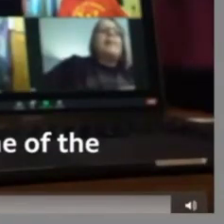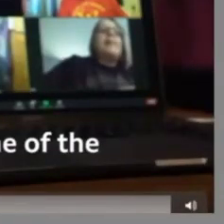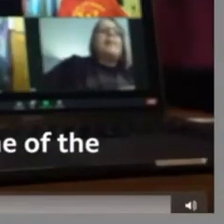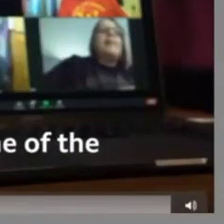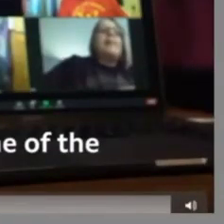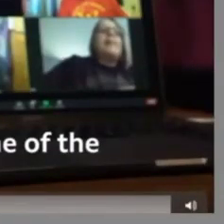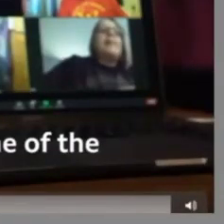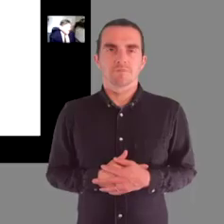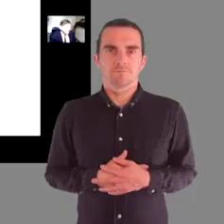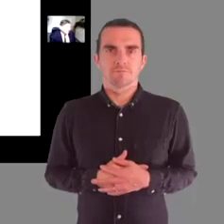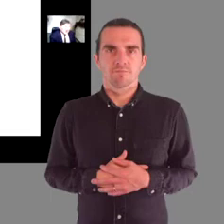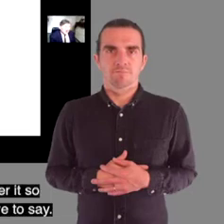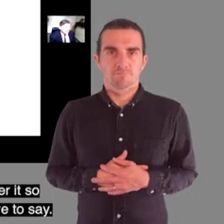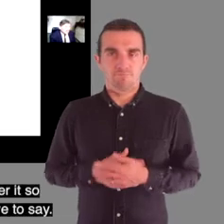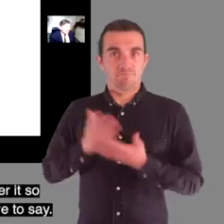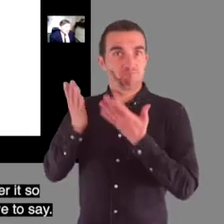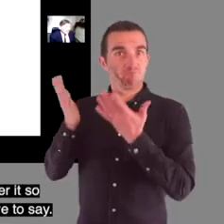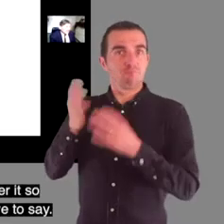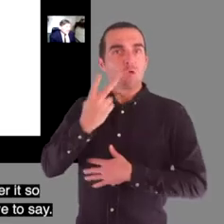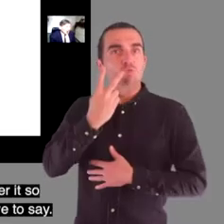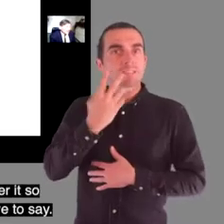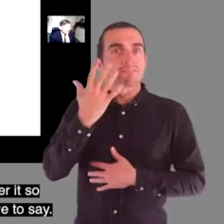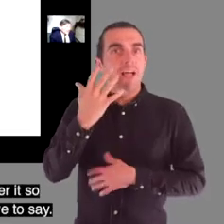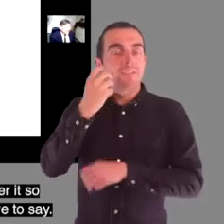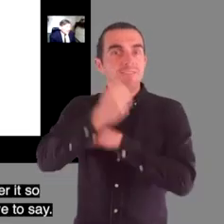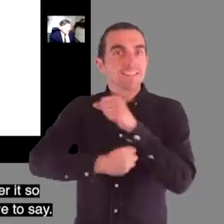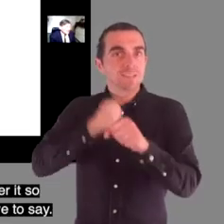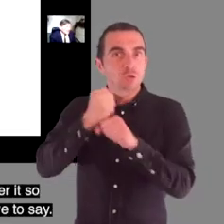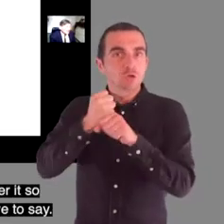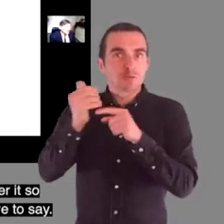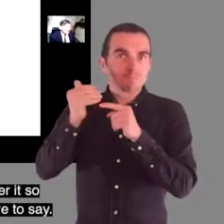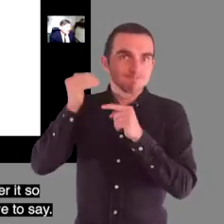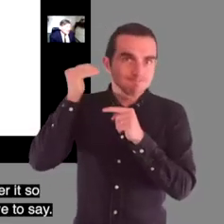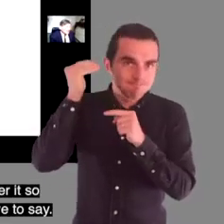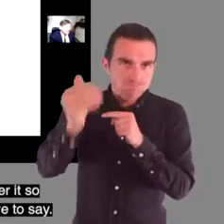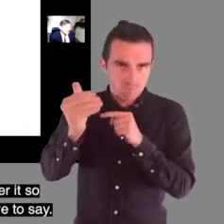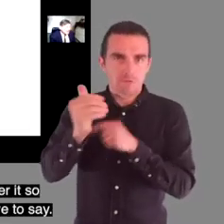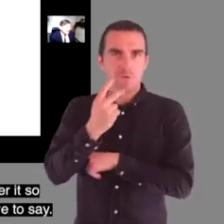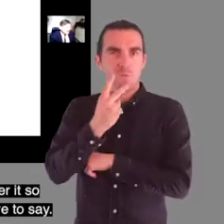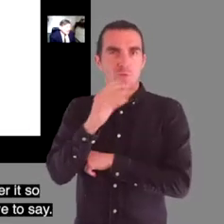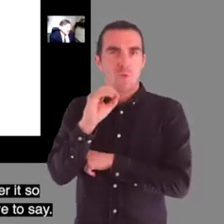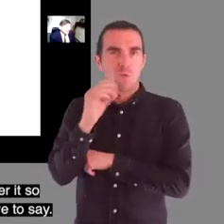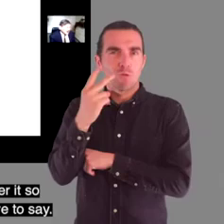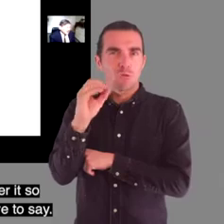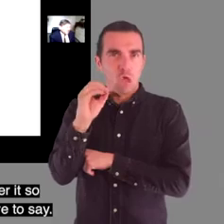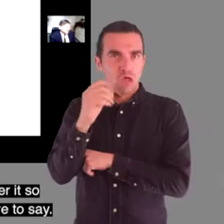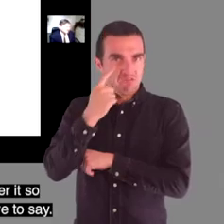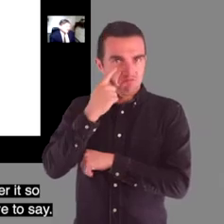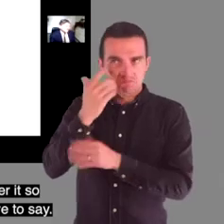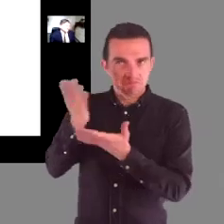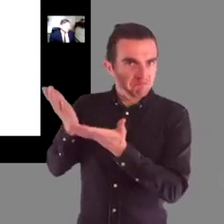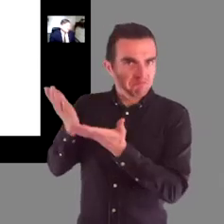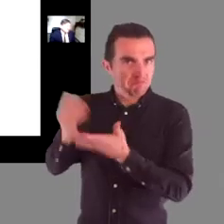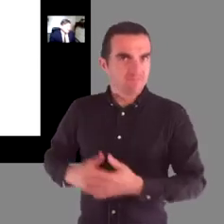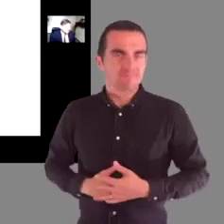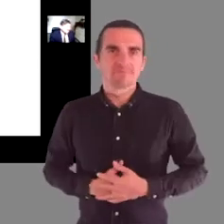together some of the activists involved, and this is 25 years after it, so in 2020. Let's hear what they have to say.